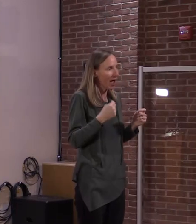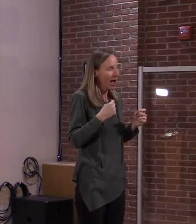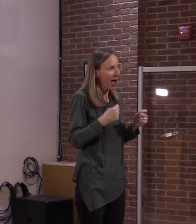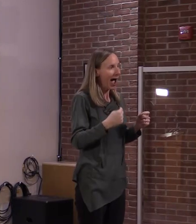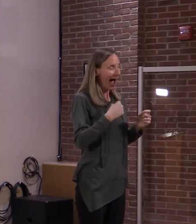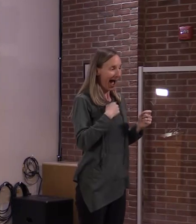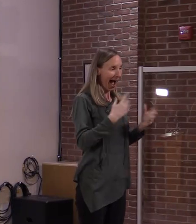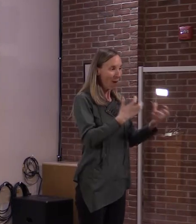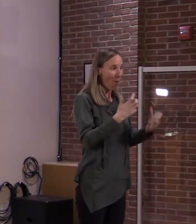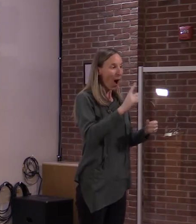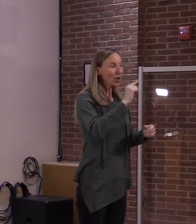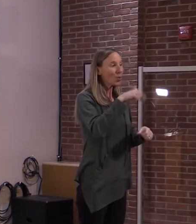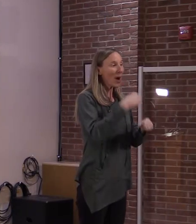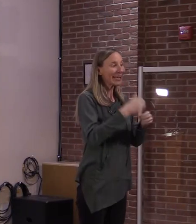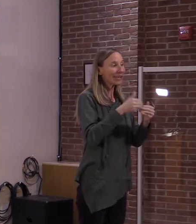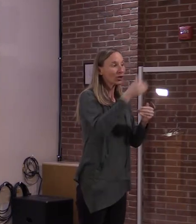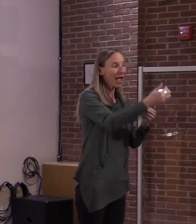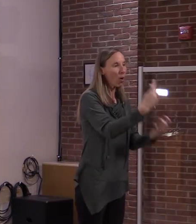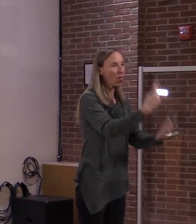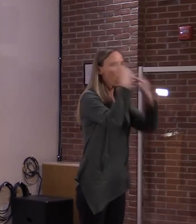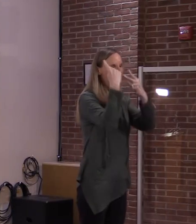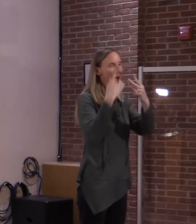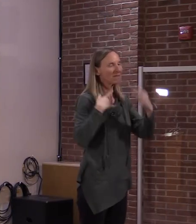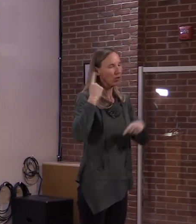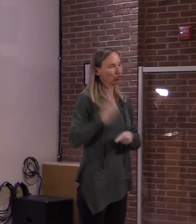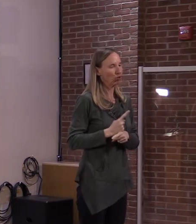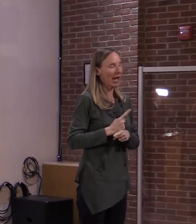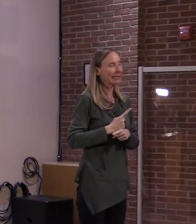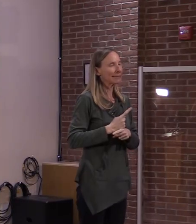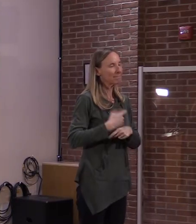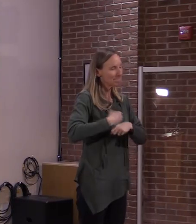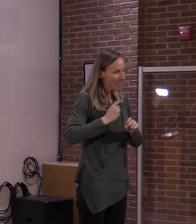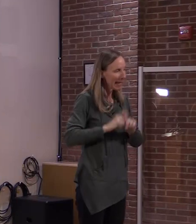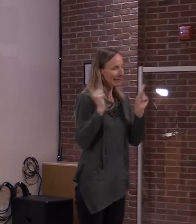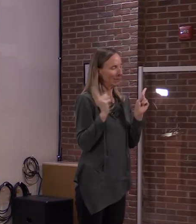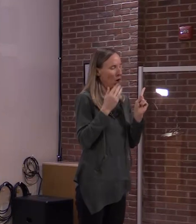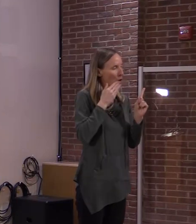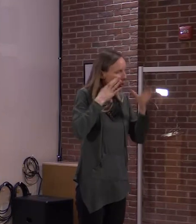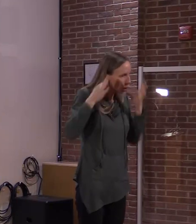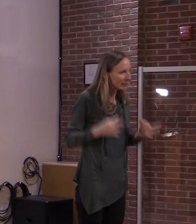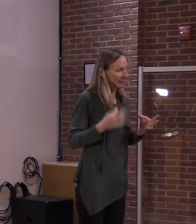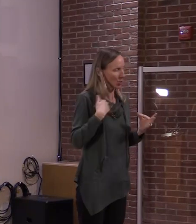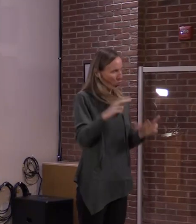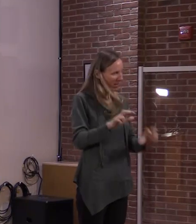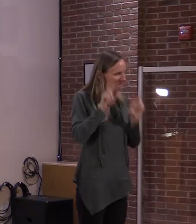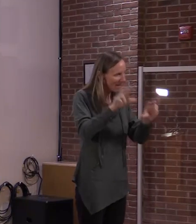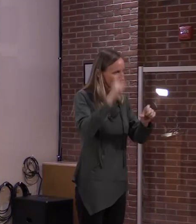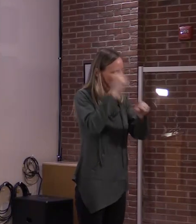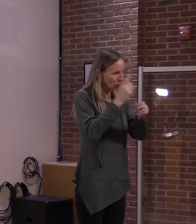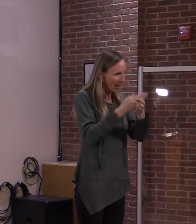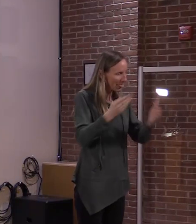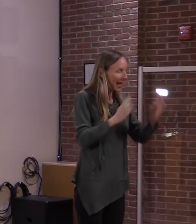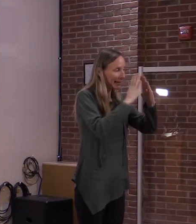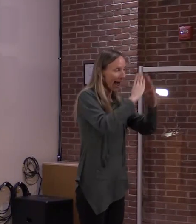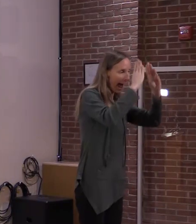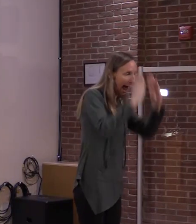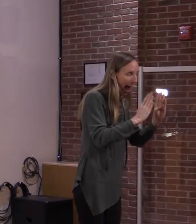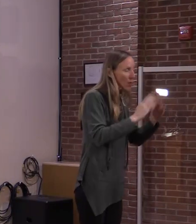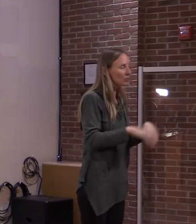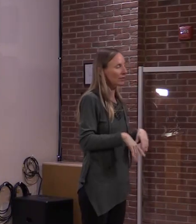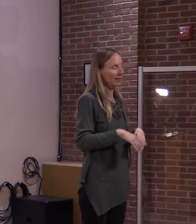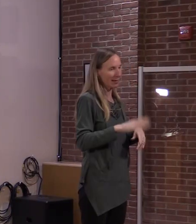back about in 20 years and say, we made a difference. You know, we invested in housing back in